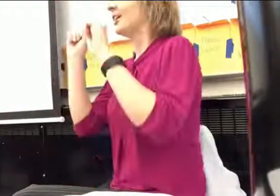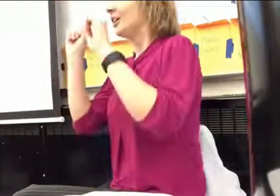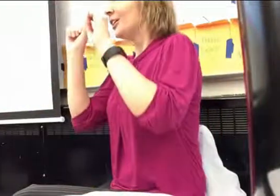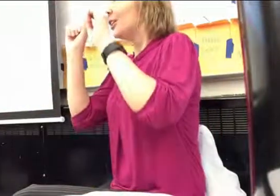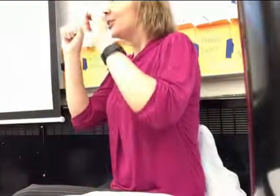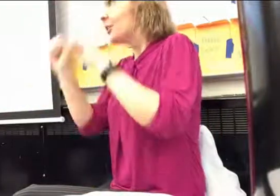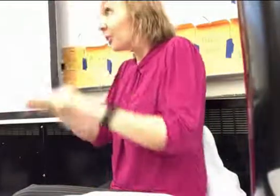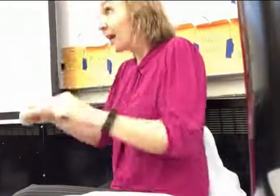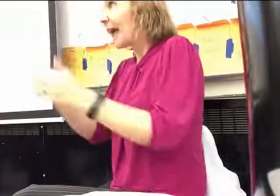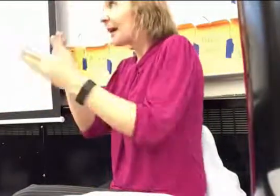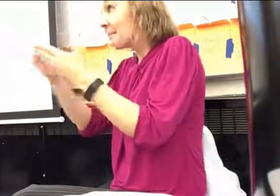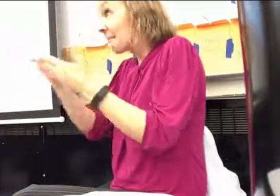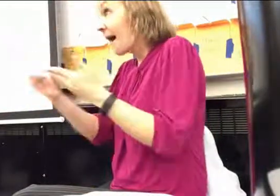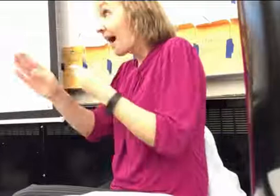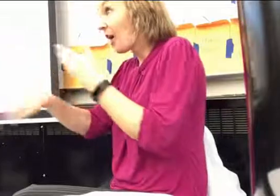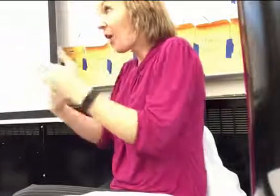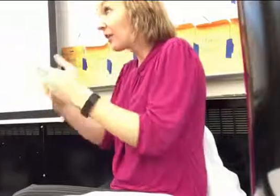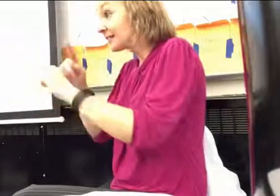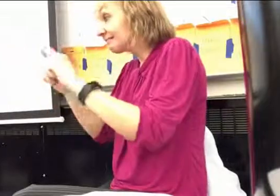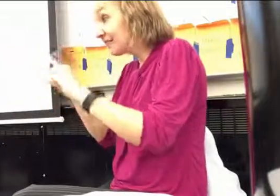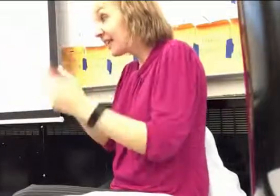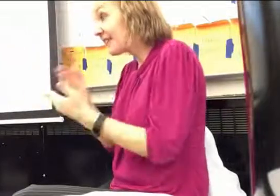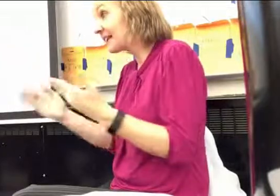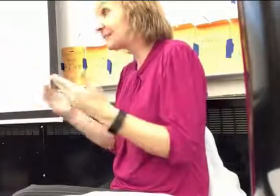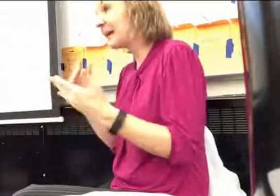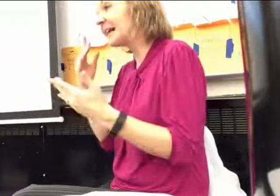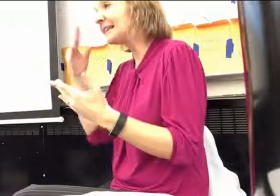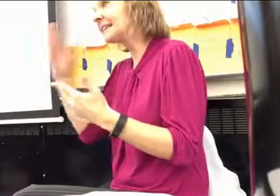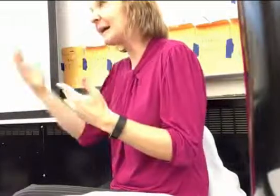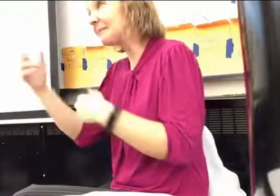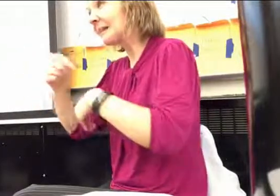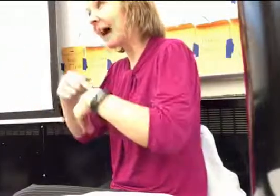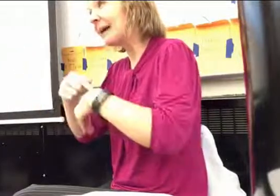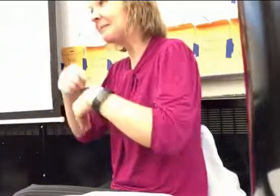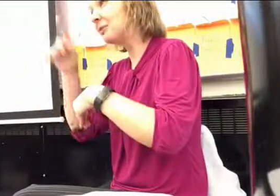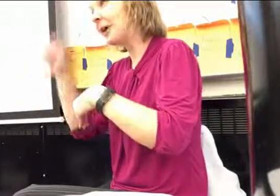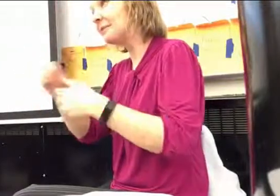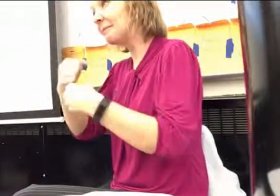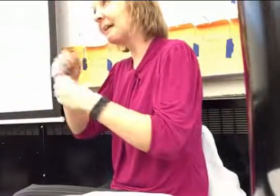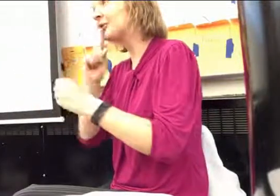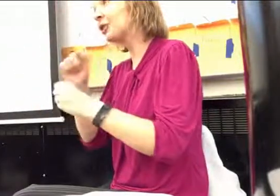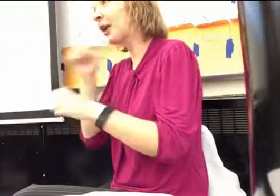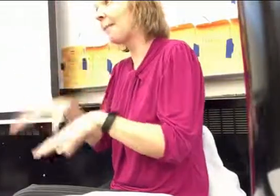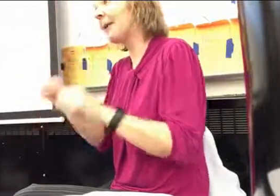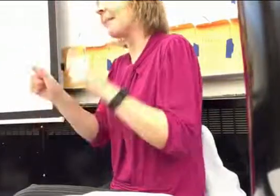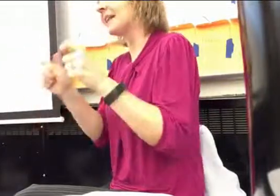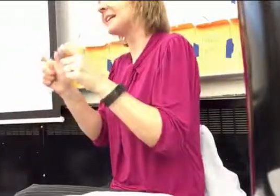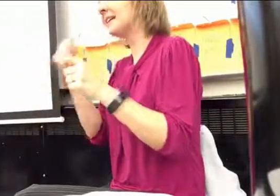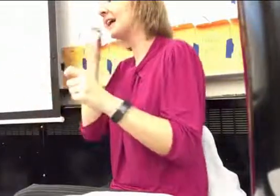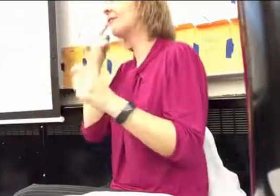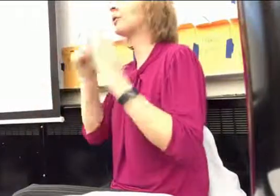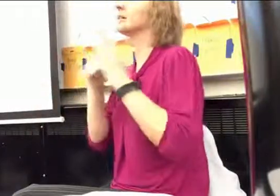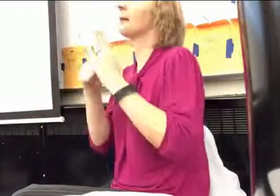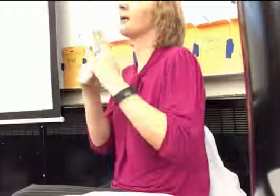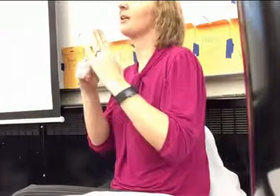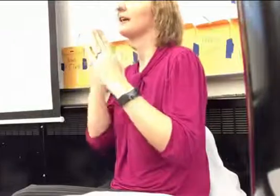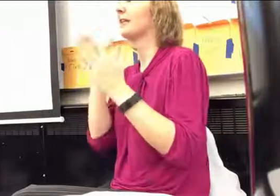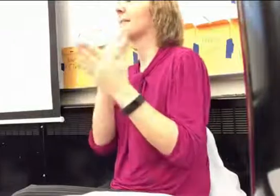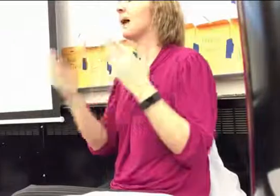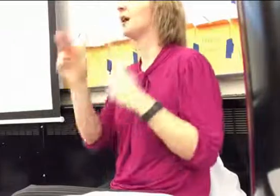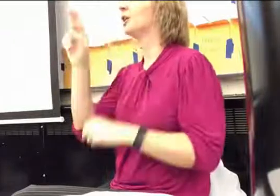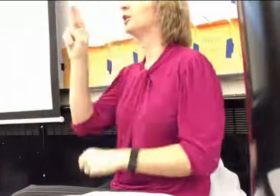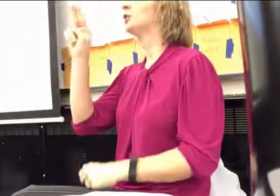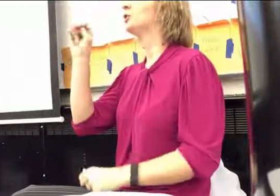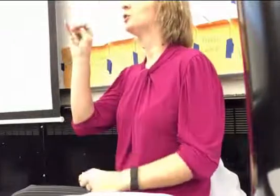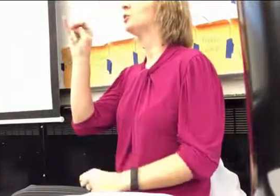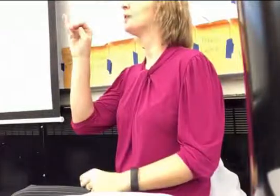these different things, but at a certain point, they have to make sure you don't monopolize. So, for example, if they go, let's say that they go to buy like